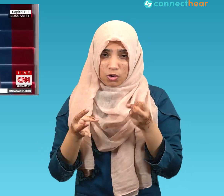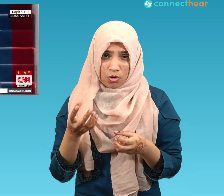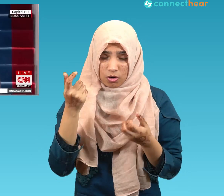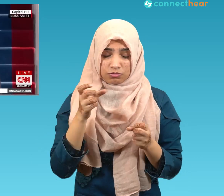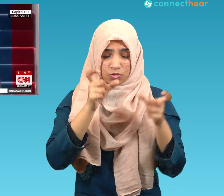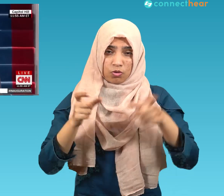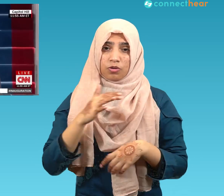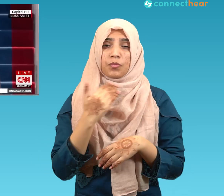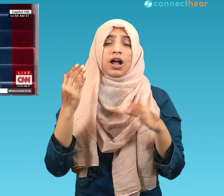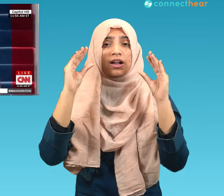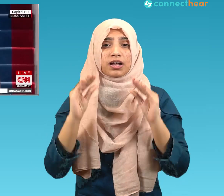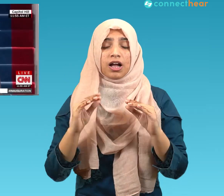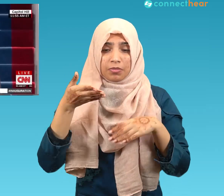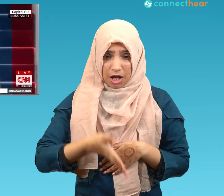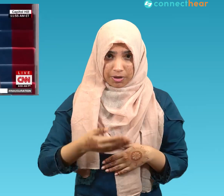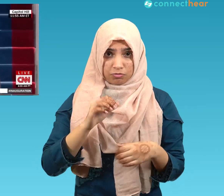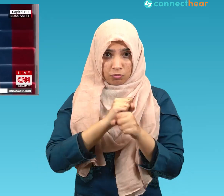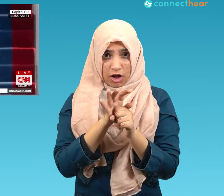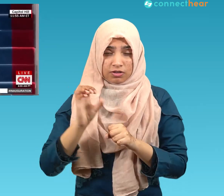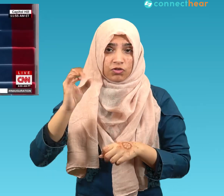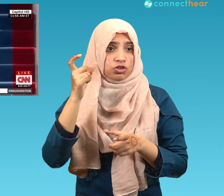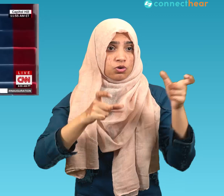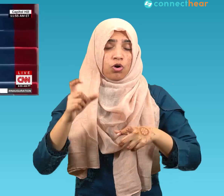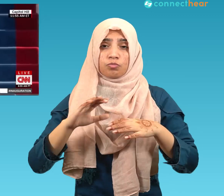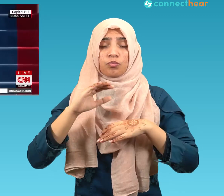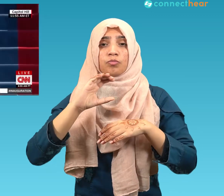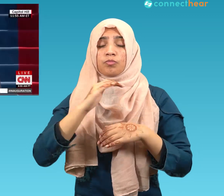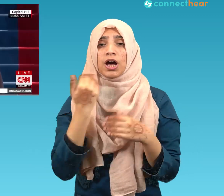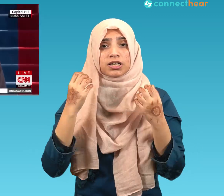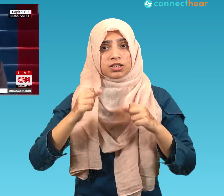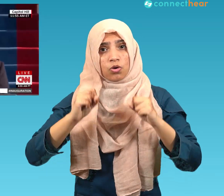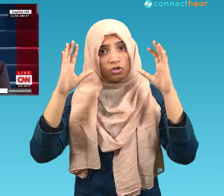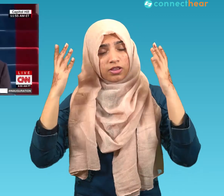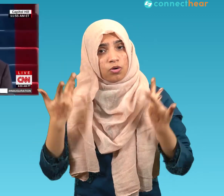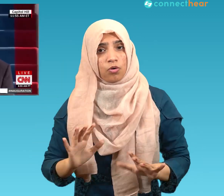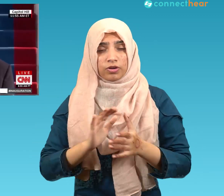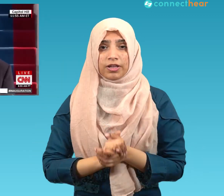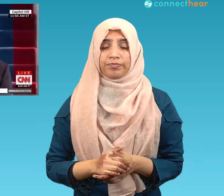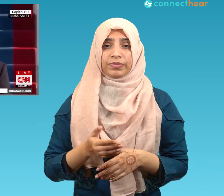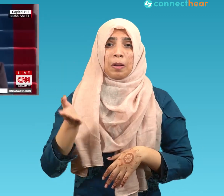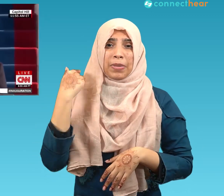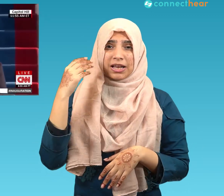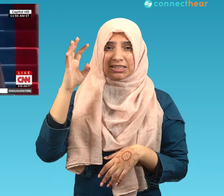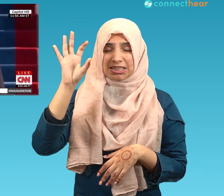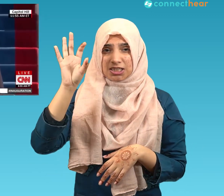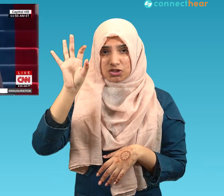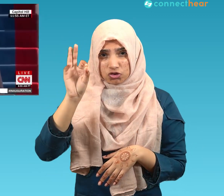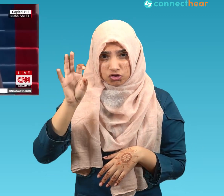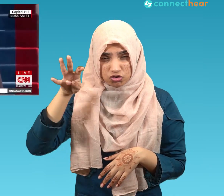thousands of businesses closed. A cry for racial justice, some 400 years in the making, moves